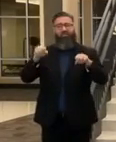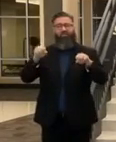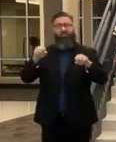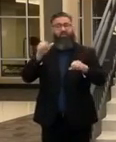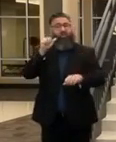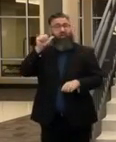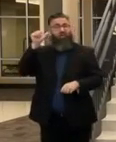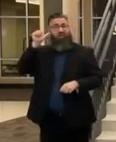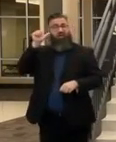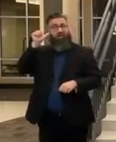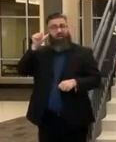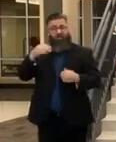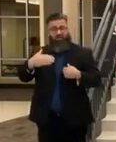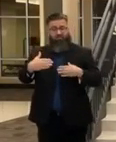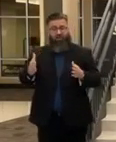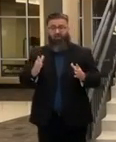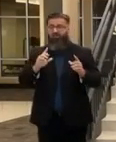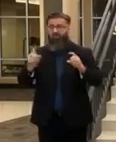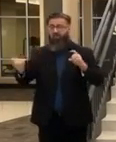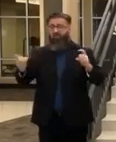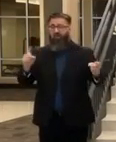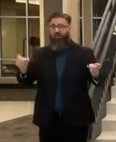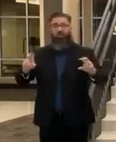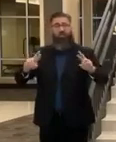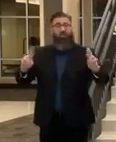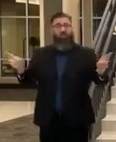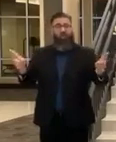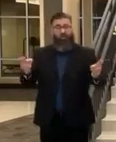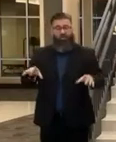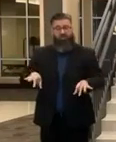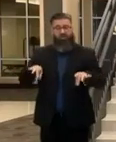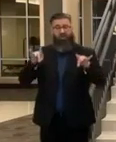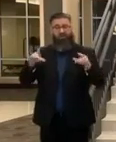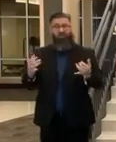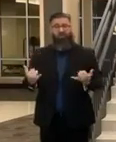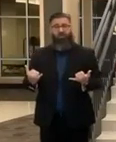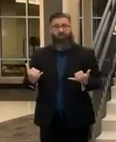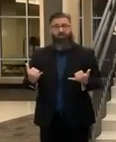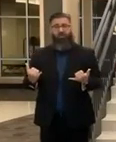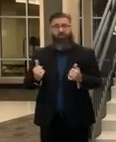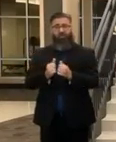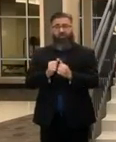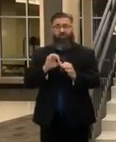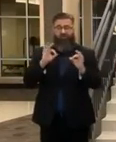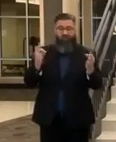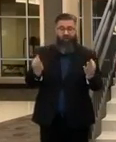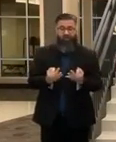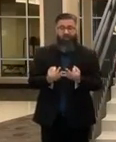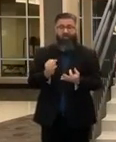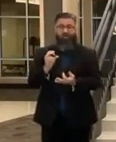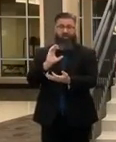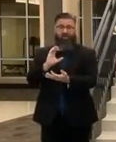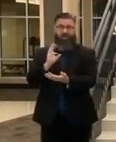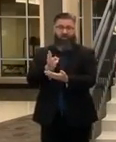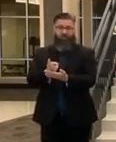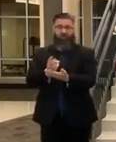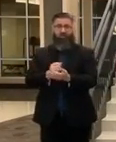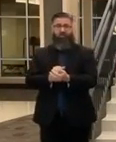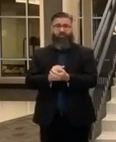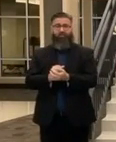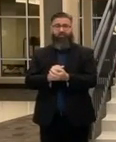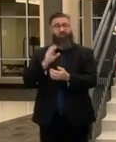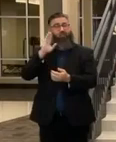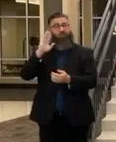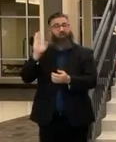pickup today by families and caseworkers. And we know that every year there are families who are